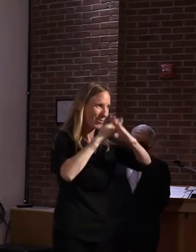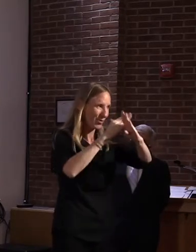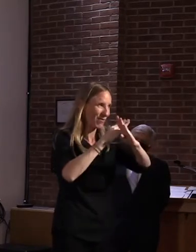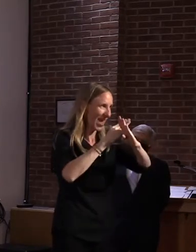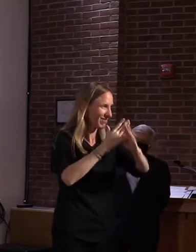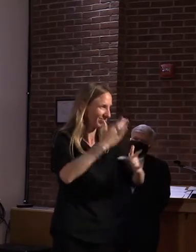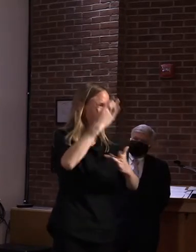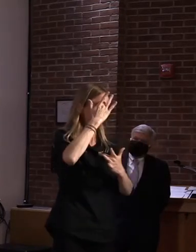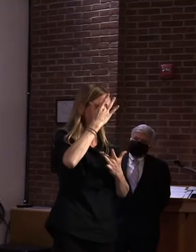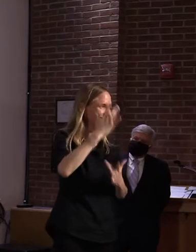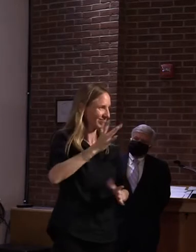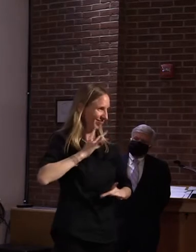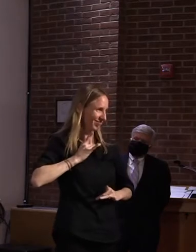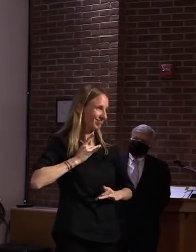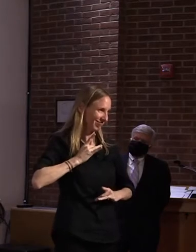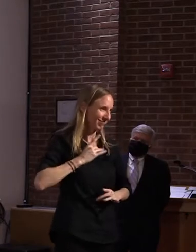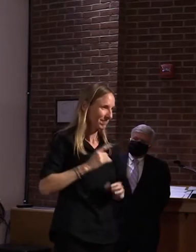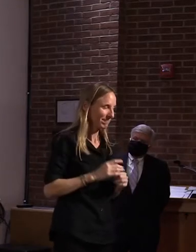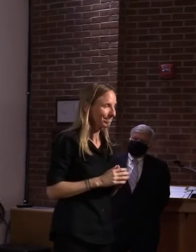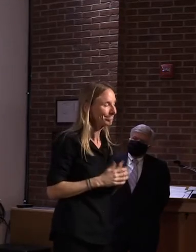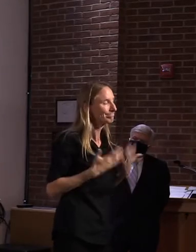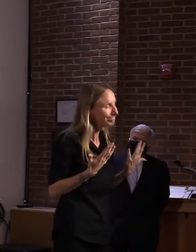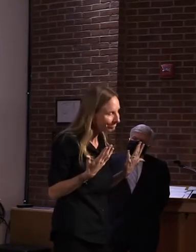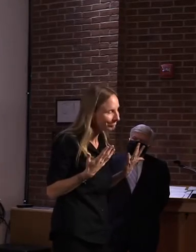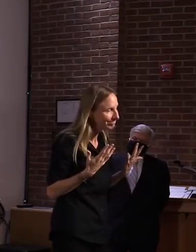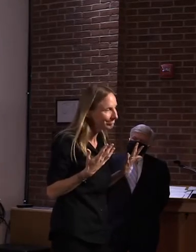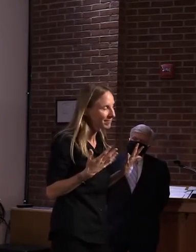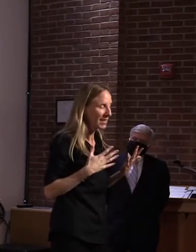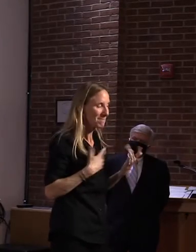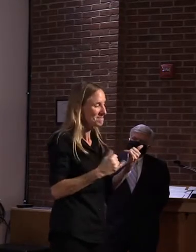My final comments, unfortunately, are